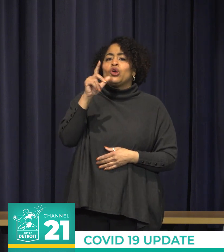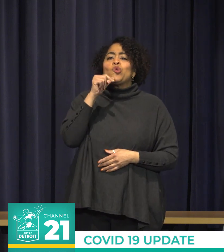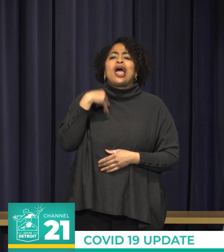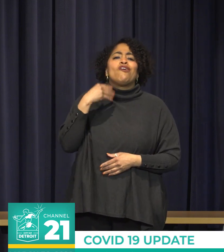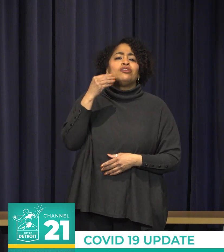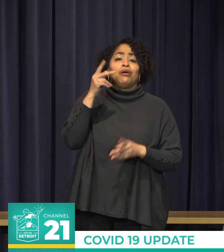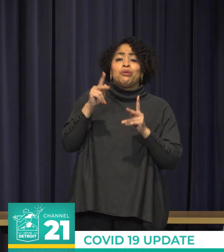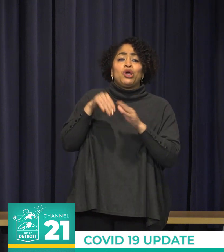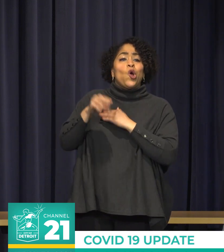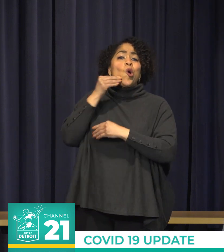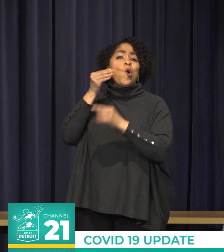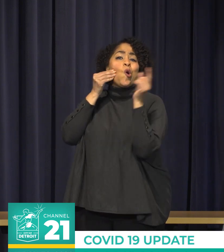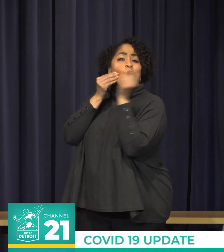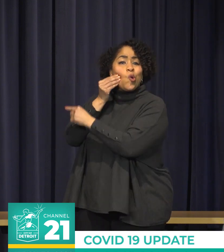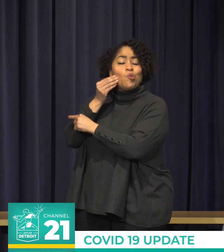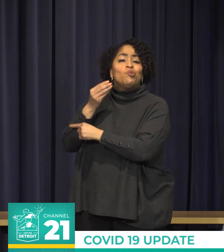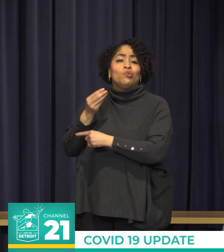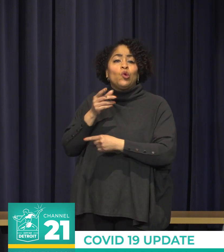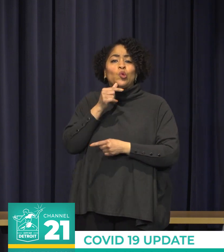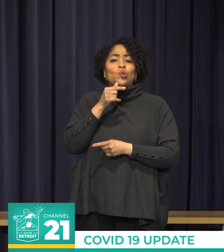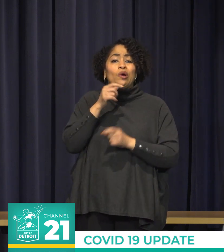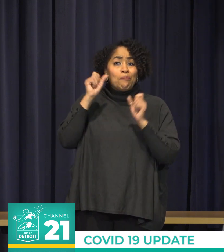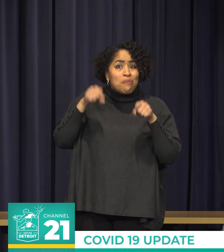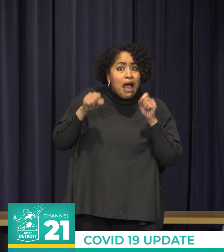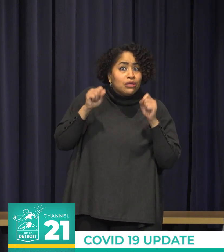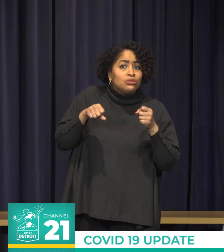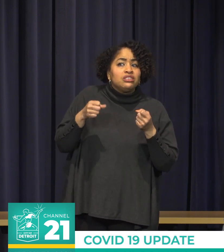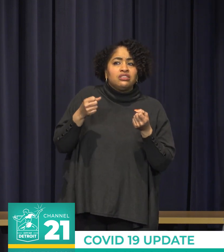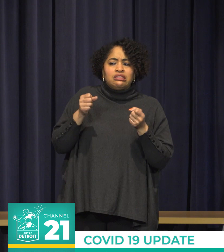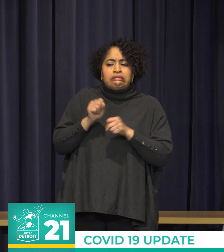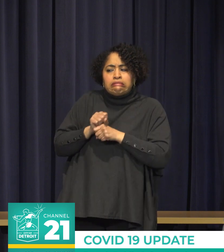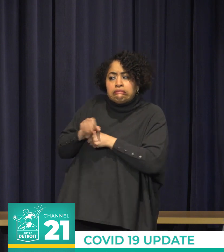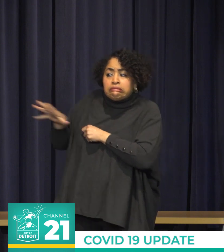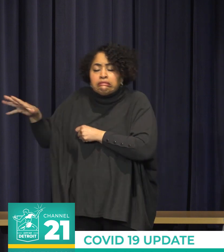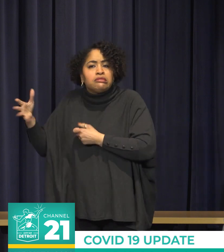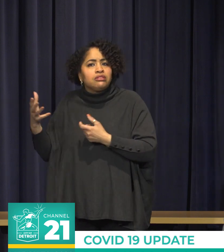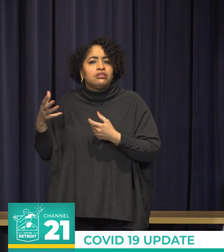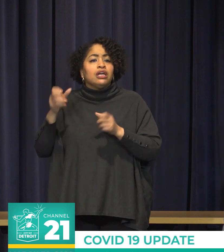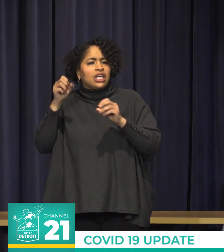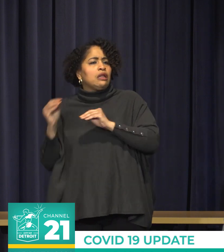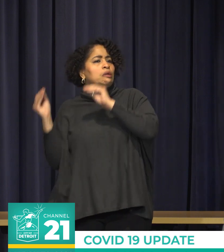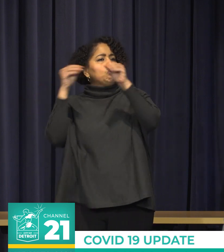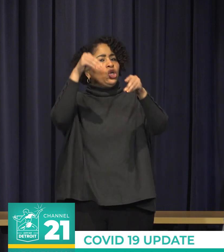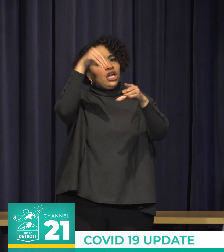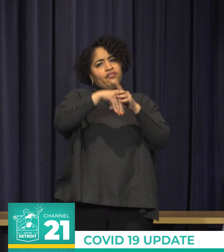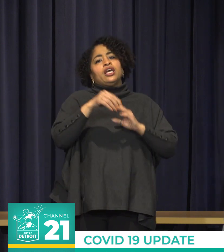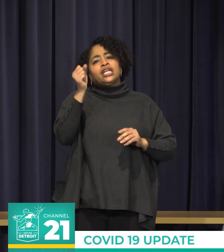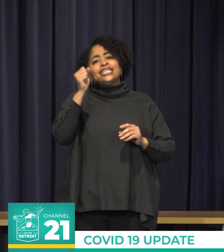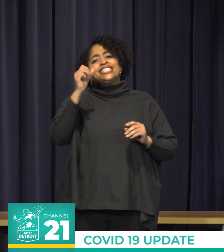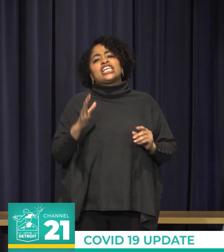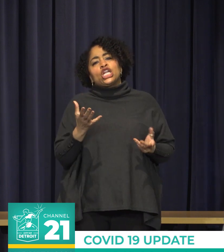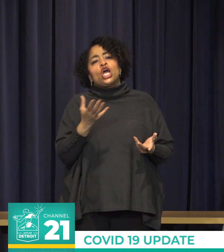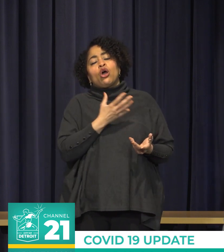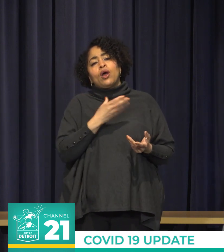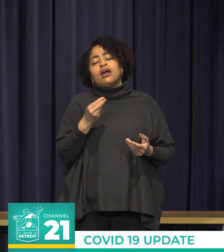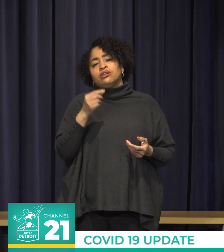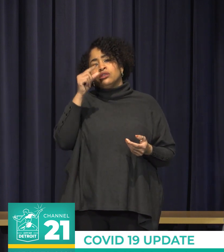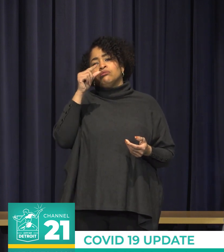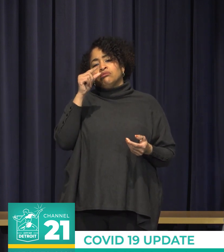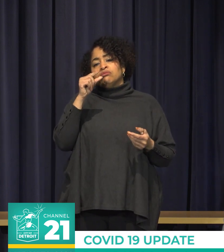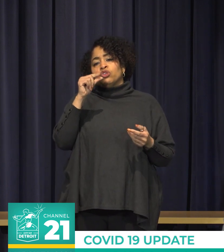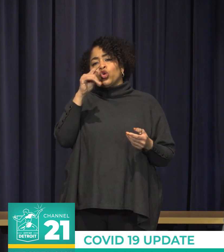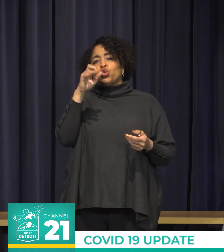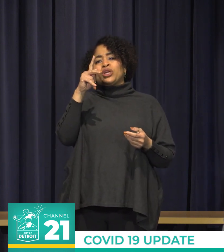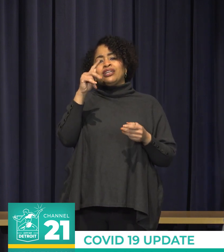to coronavirus will be able to move in to the Greektown Casino, and Greektown has